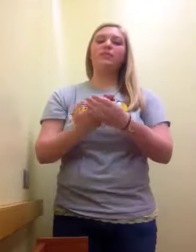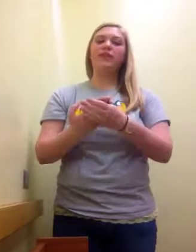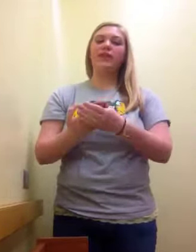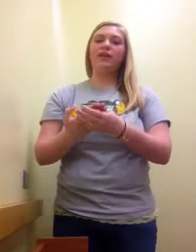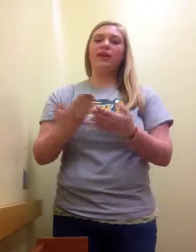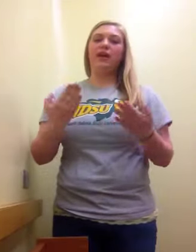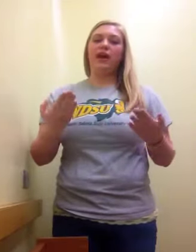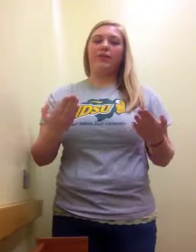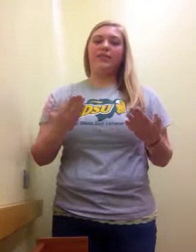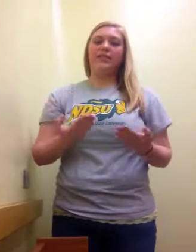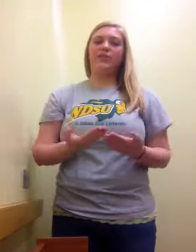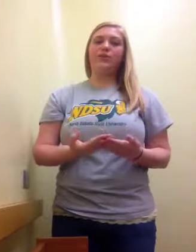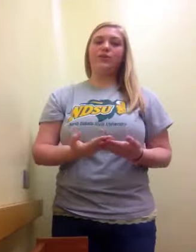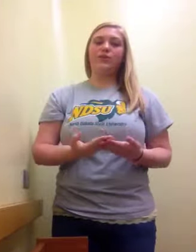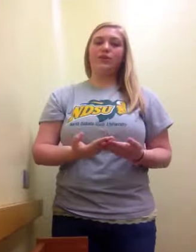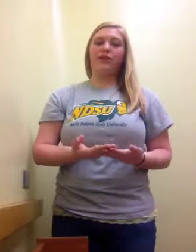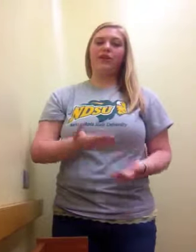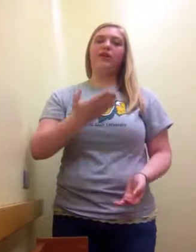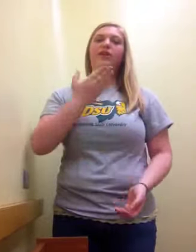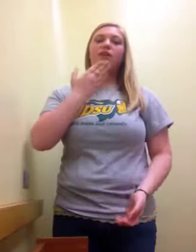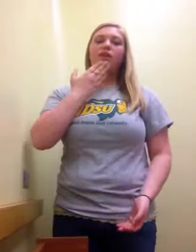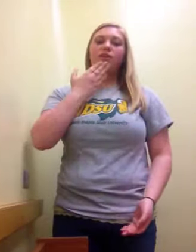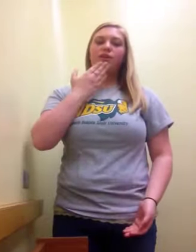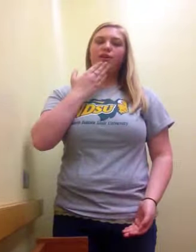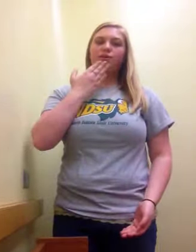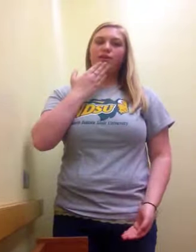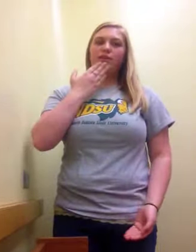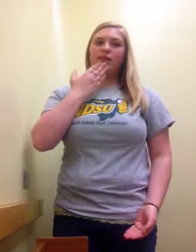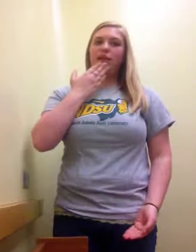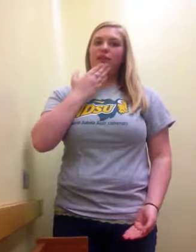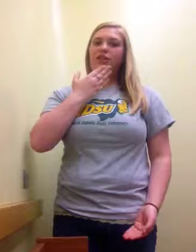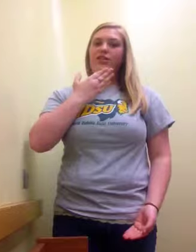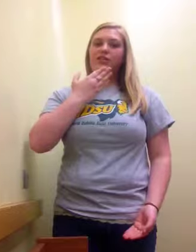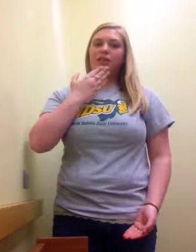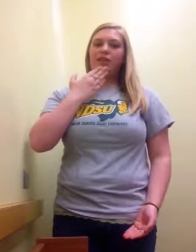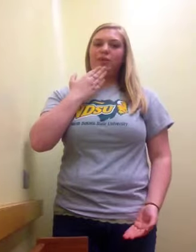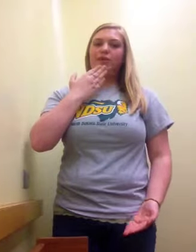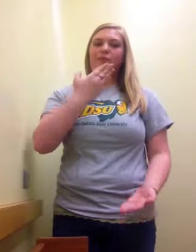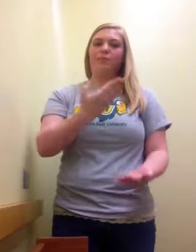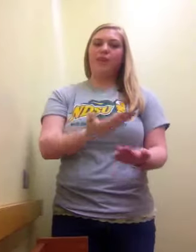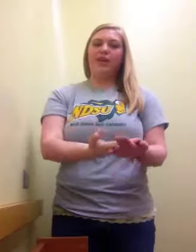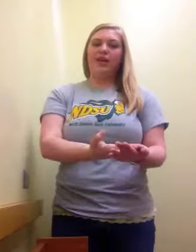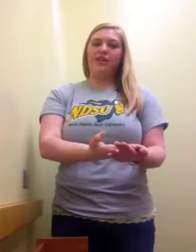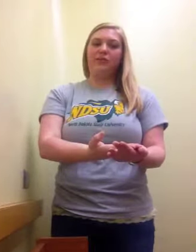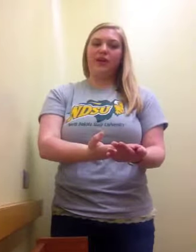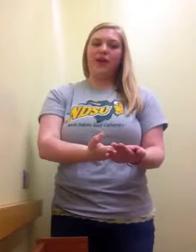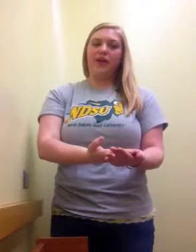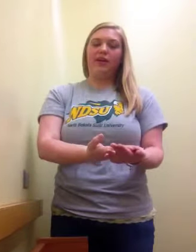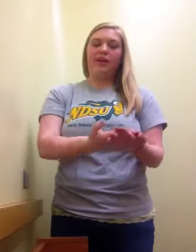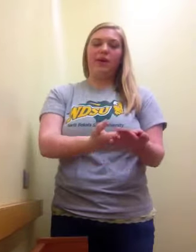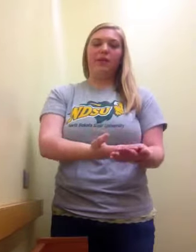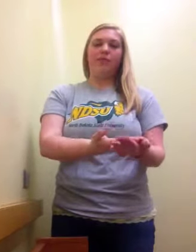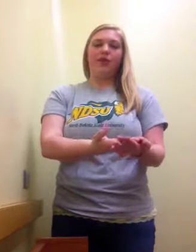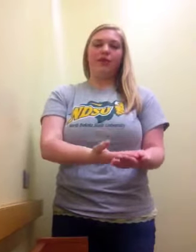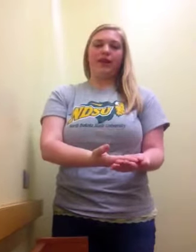really easy to confuse with good. Good, you do the same hand gesture as thank you, but you land your hand on the palm of your other hand.